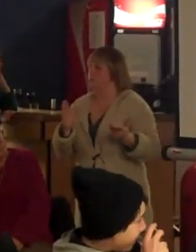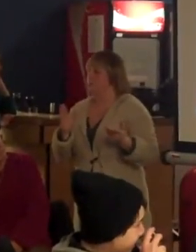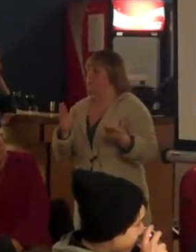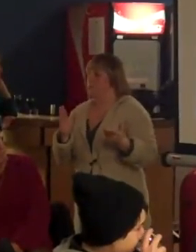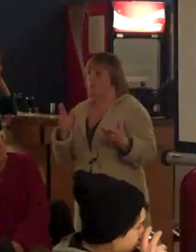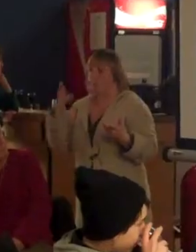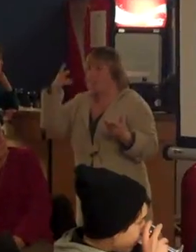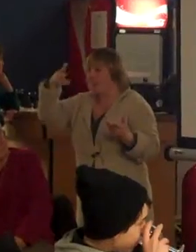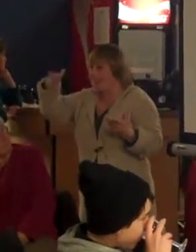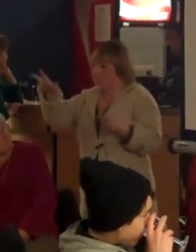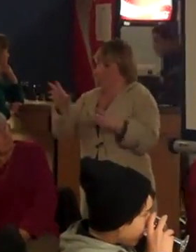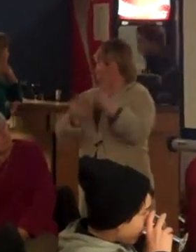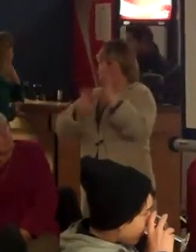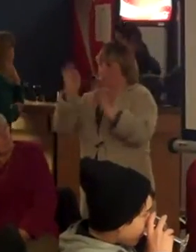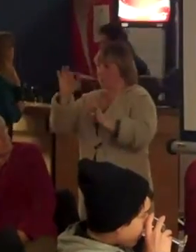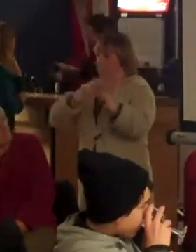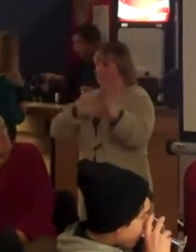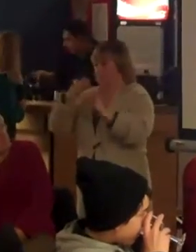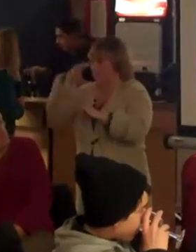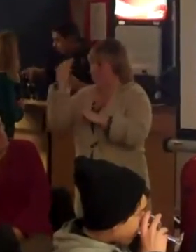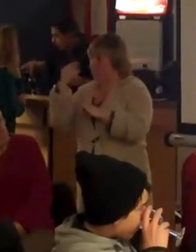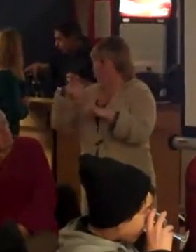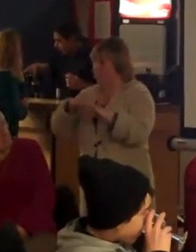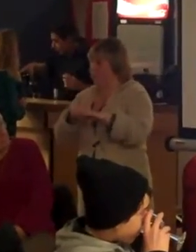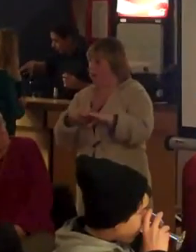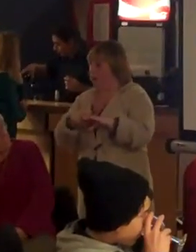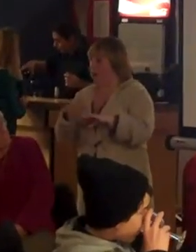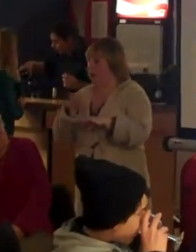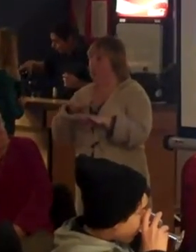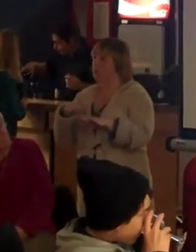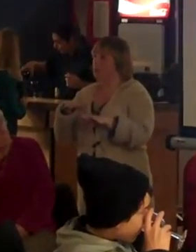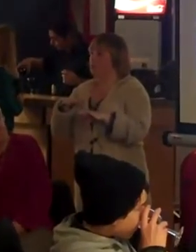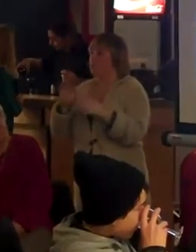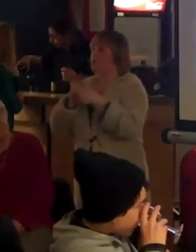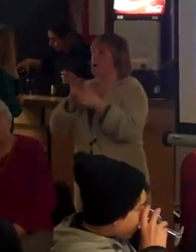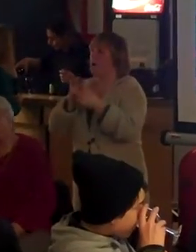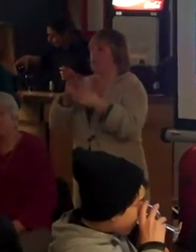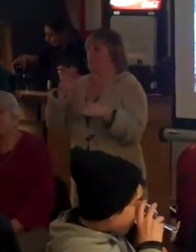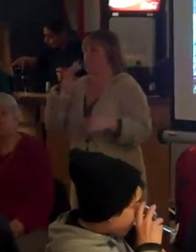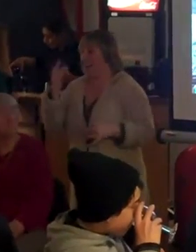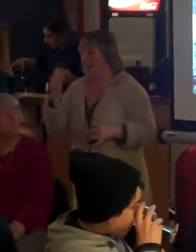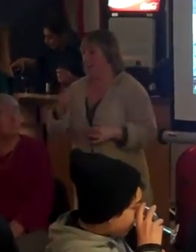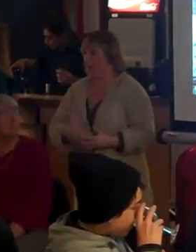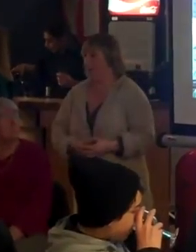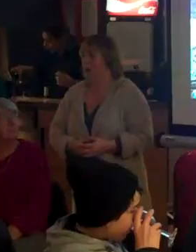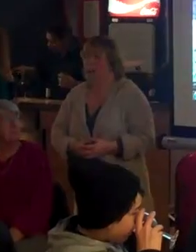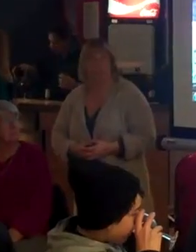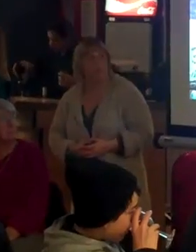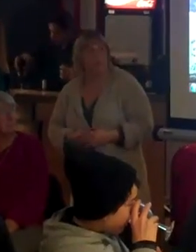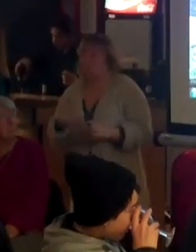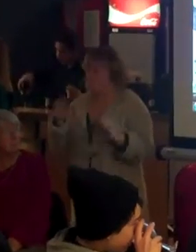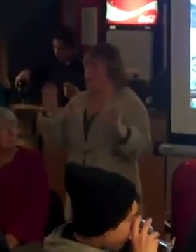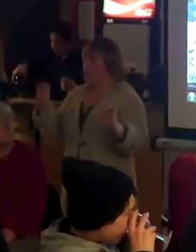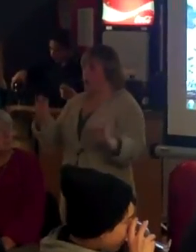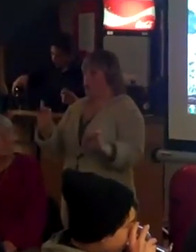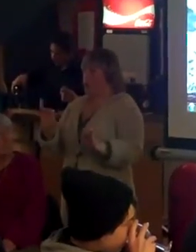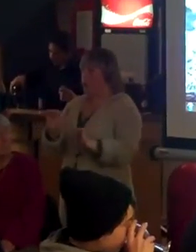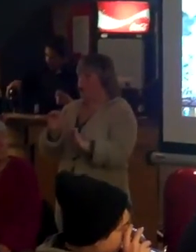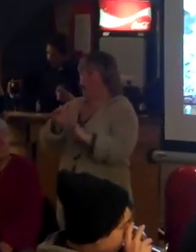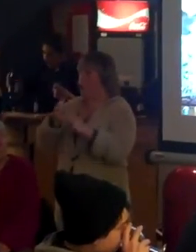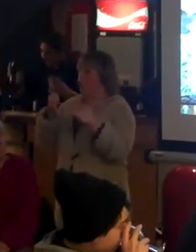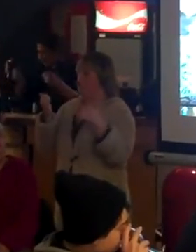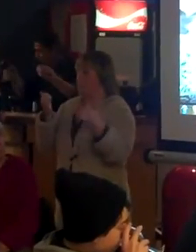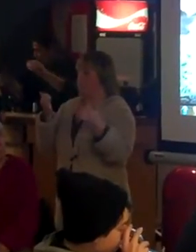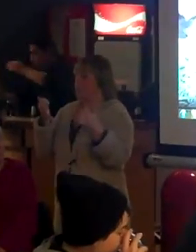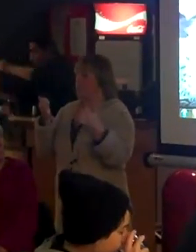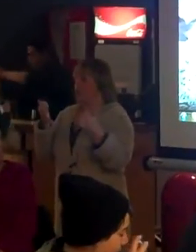80% of the diseases in Uganda are water origin. They have the origin in poor drinking